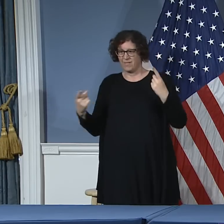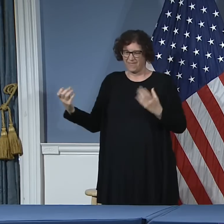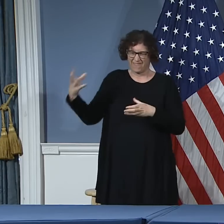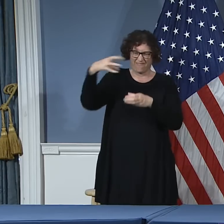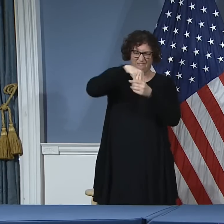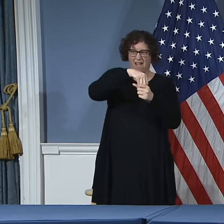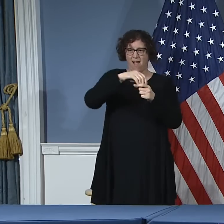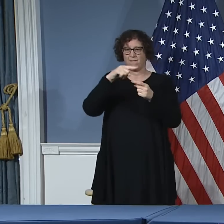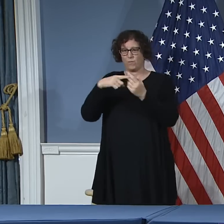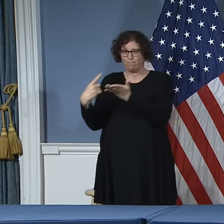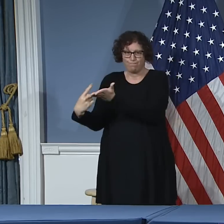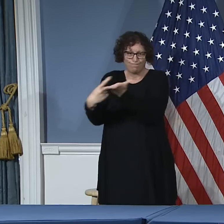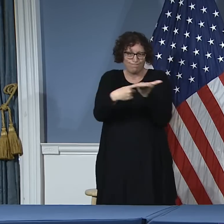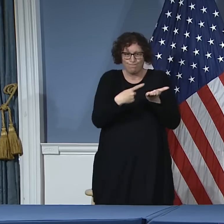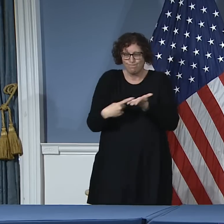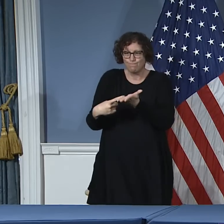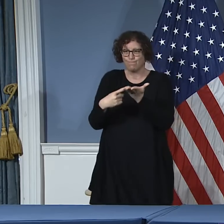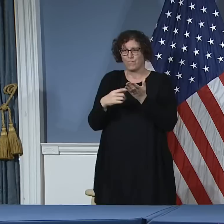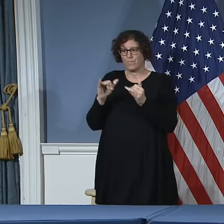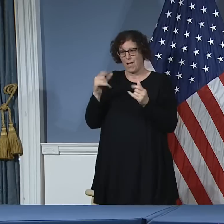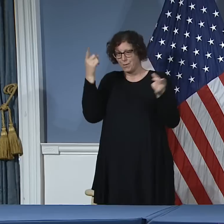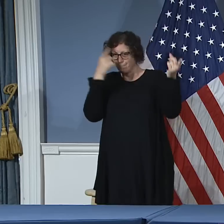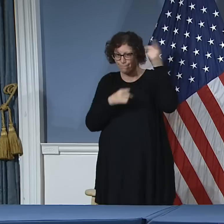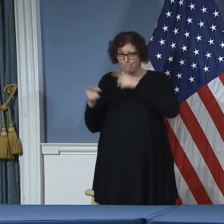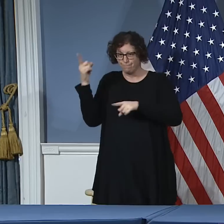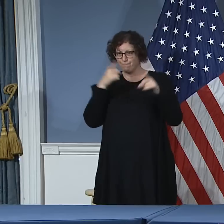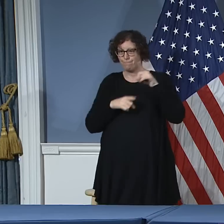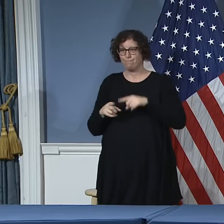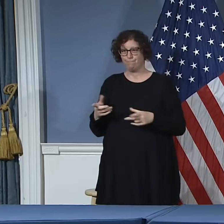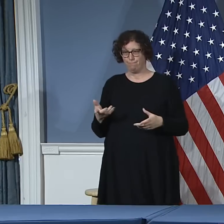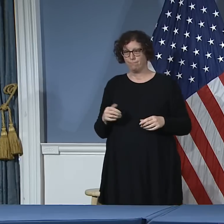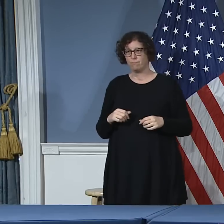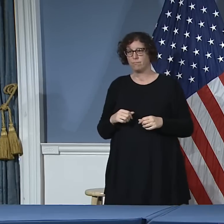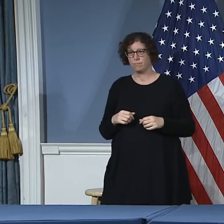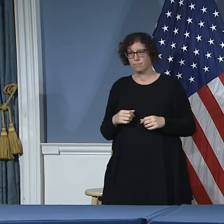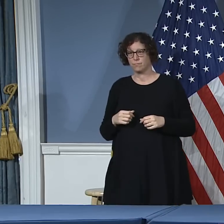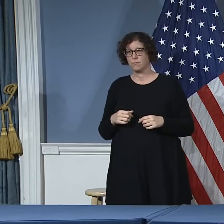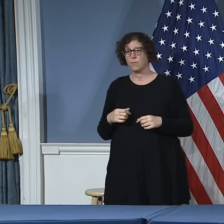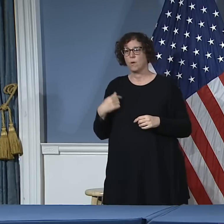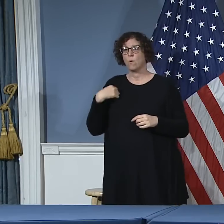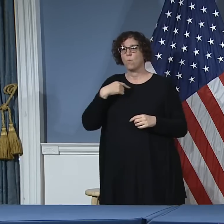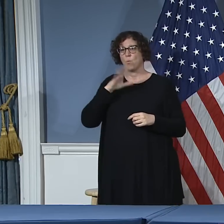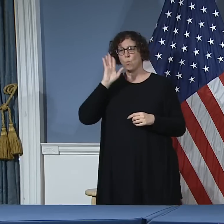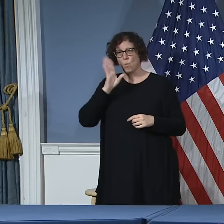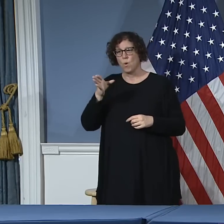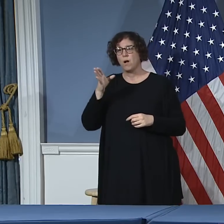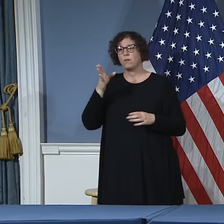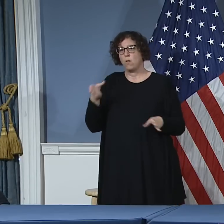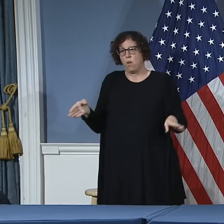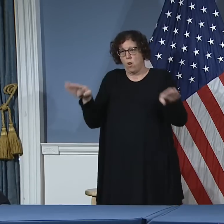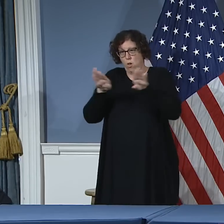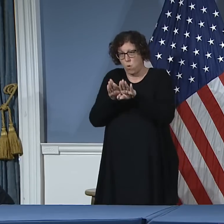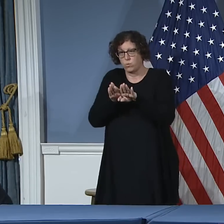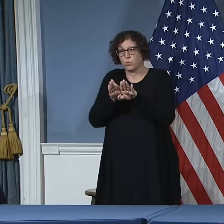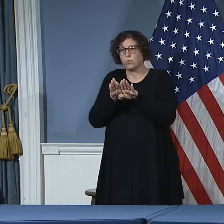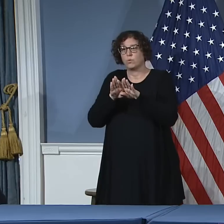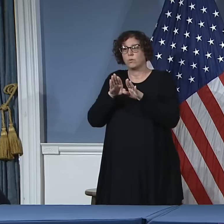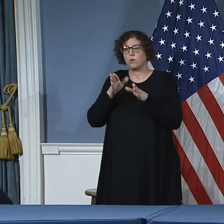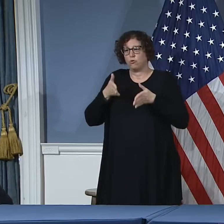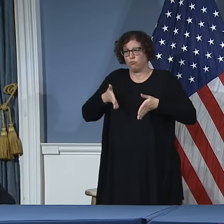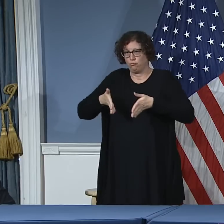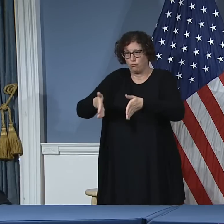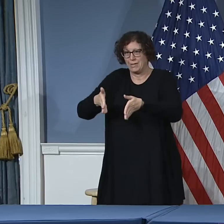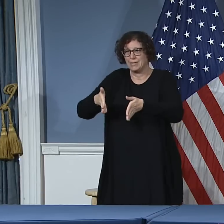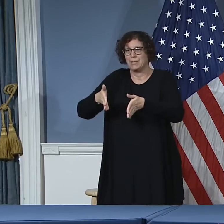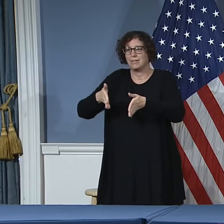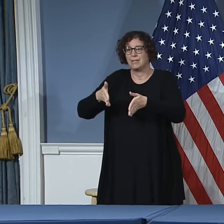streets? Only if we thought it would not endanger people, obviously, so we have to solve for the